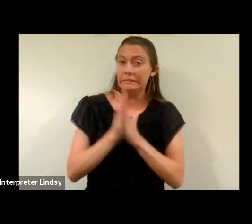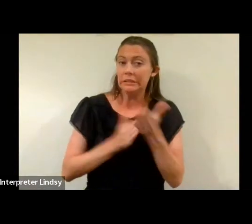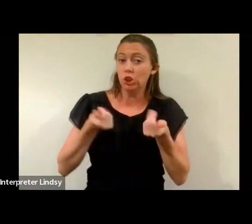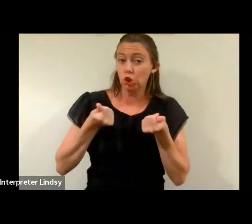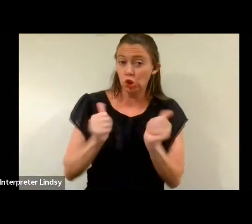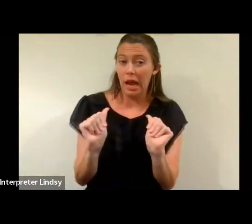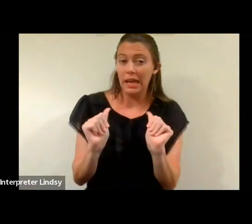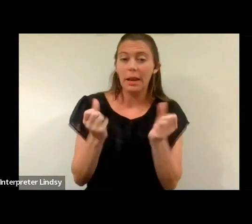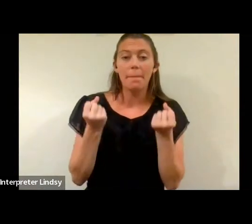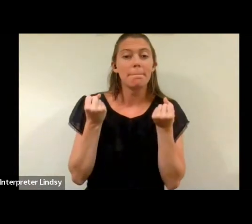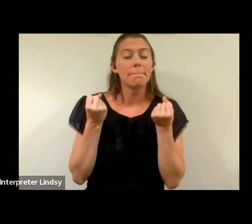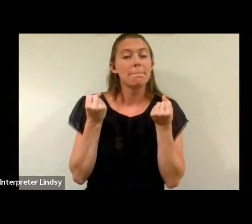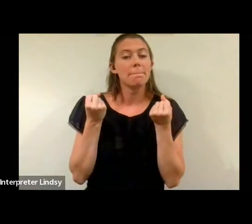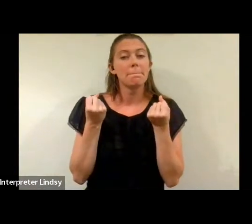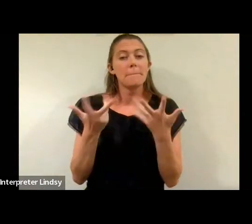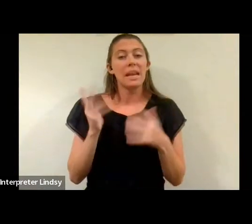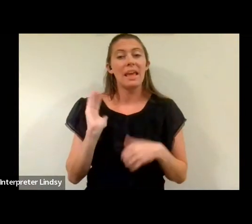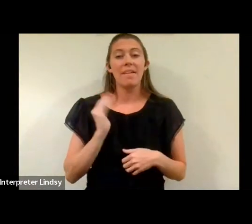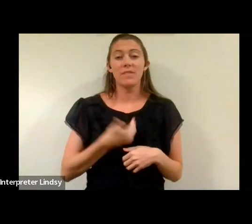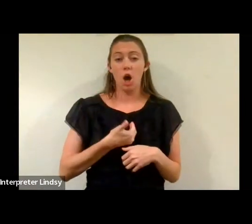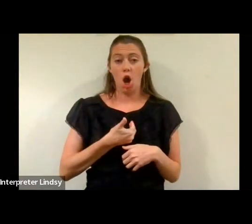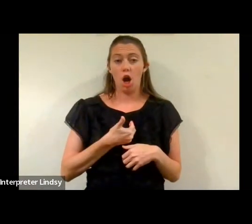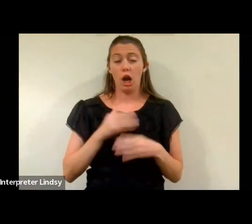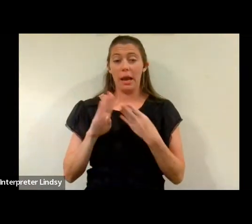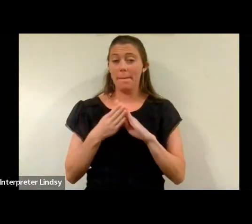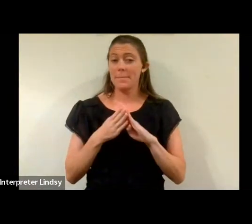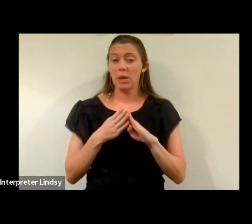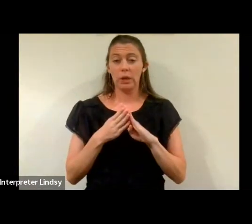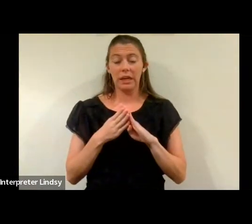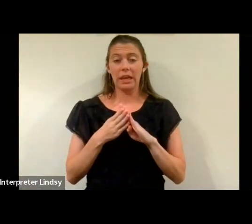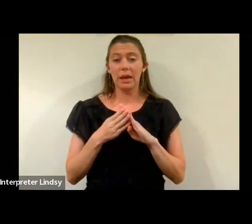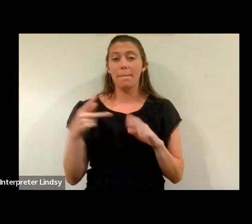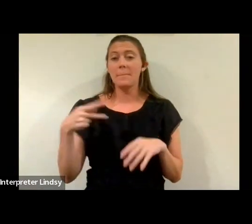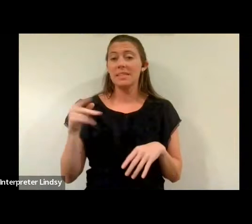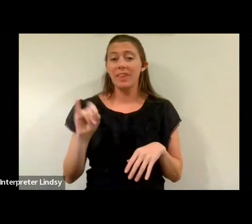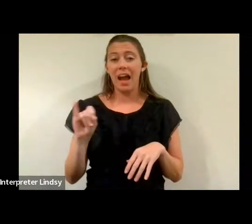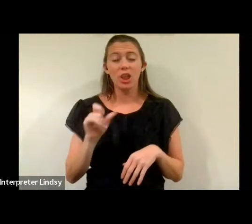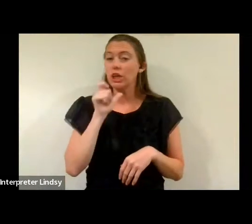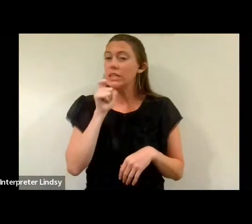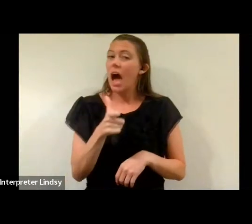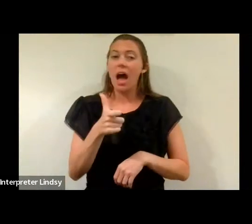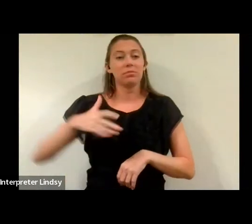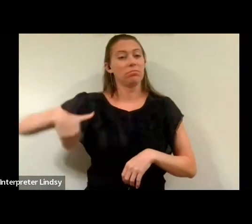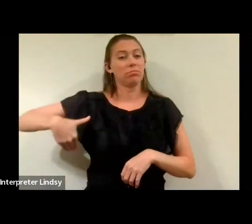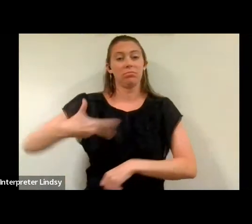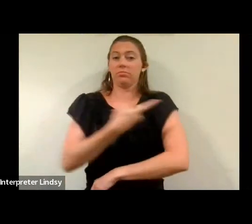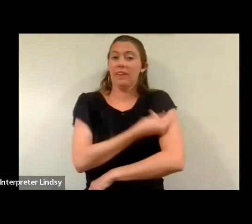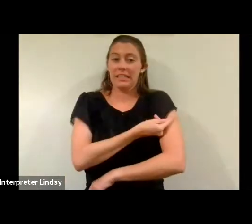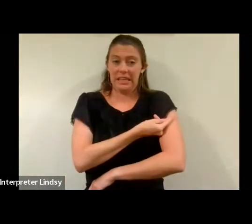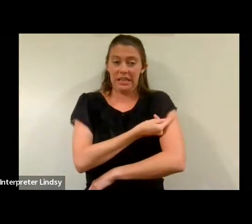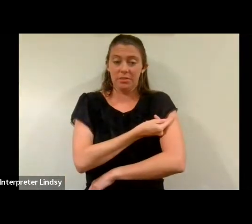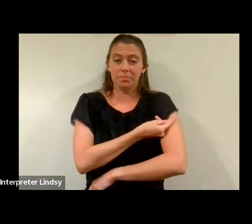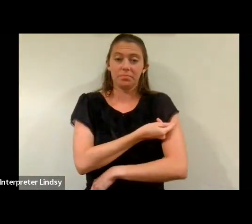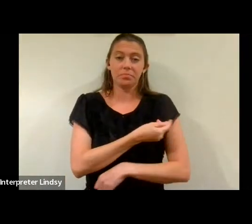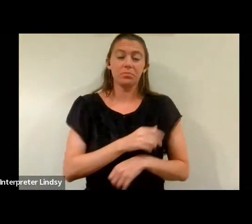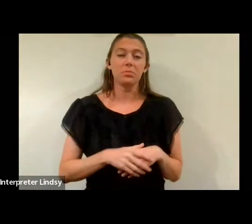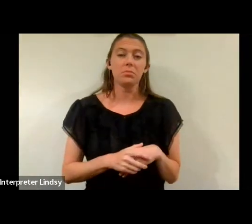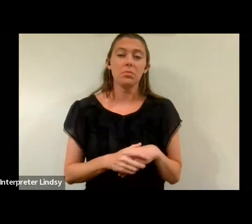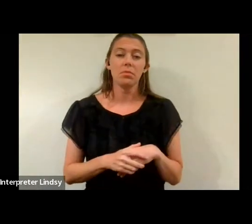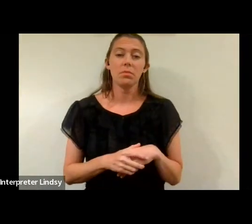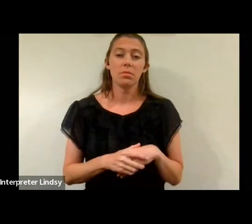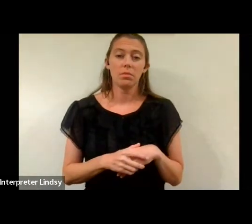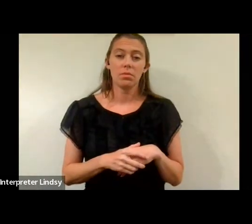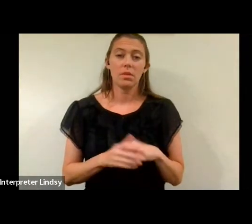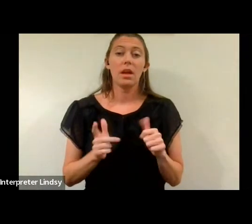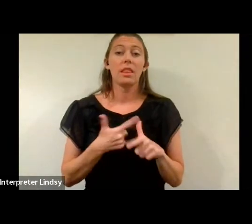not vaccinated. And our coalitions are so awesome. They hear that, and